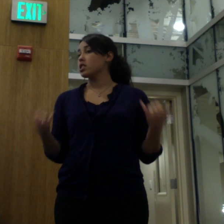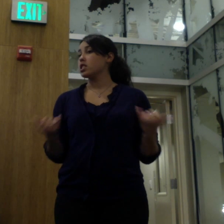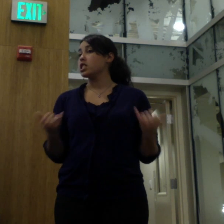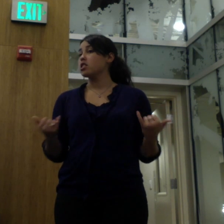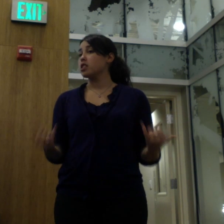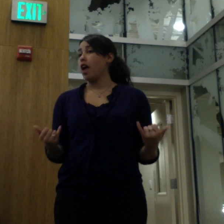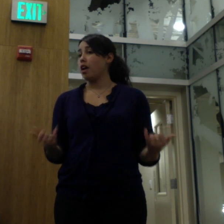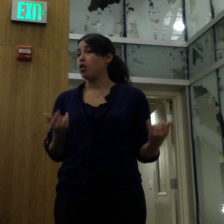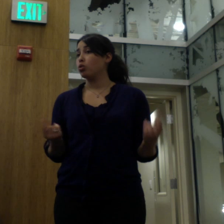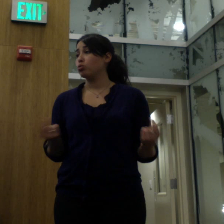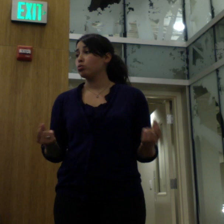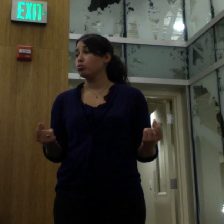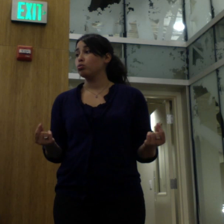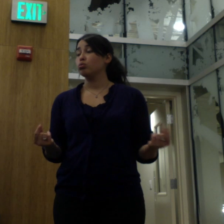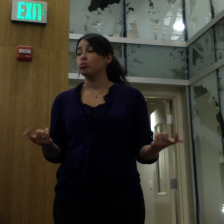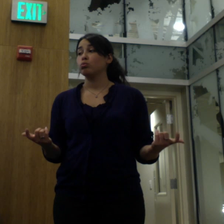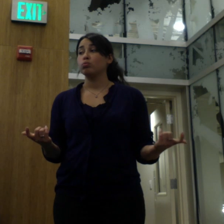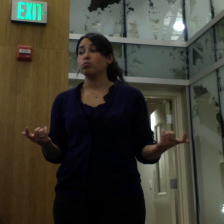is